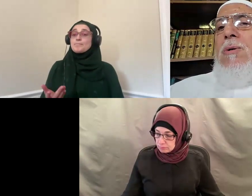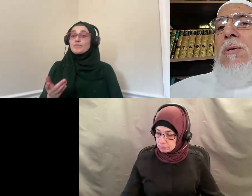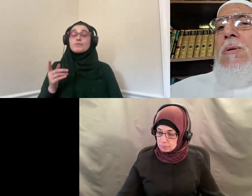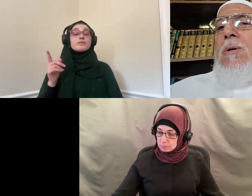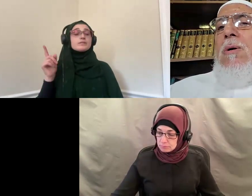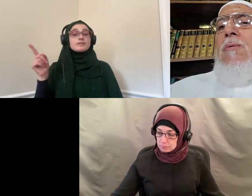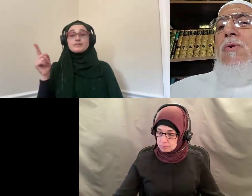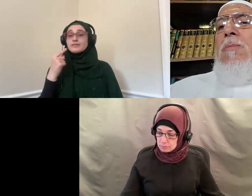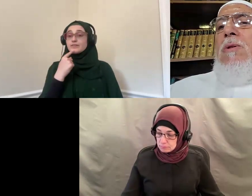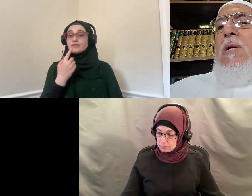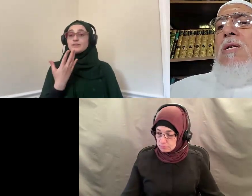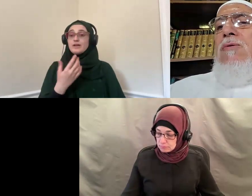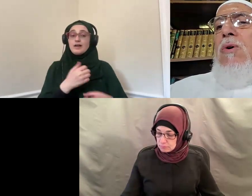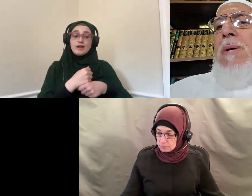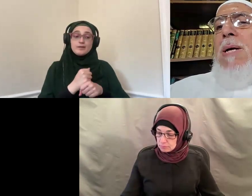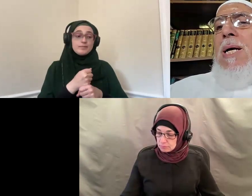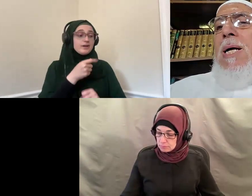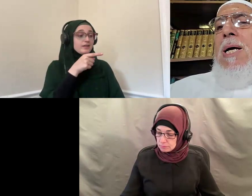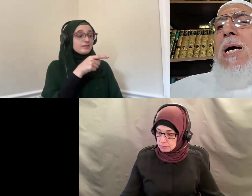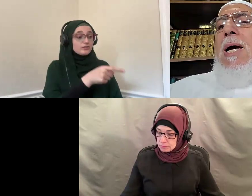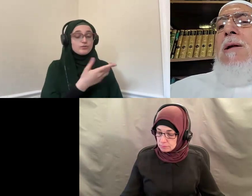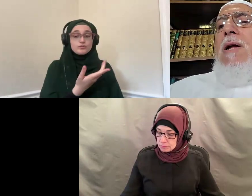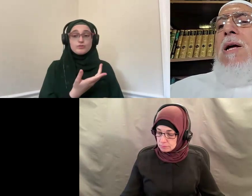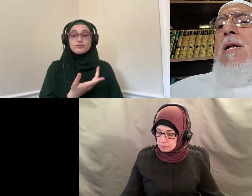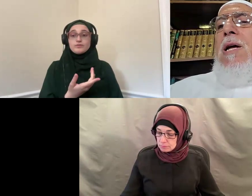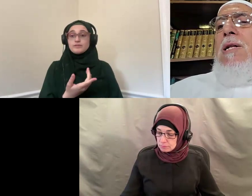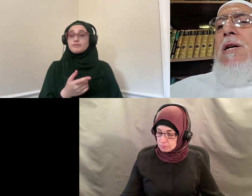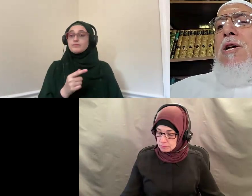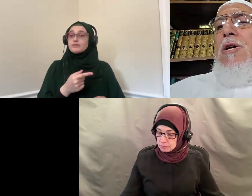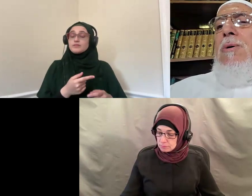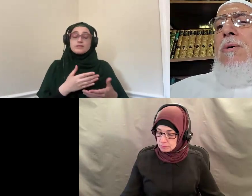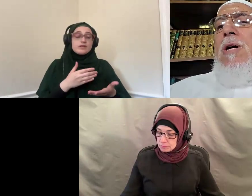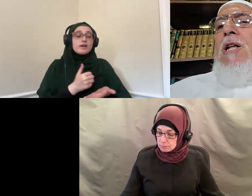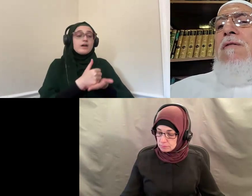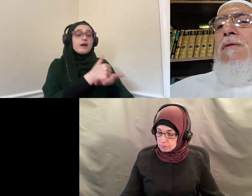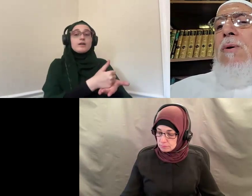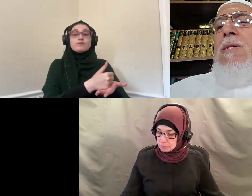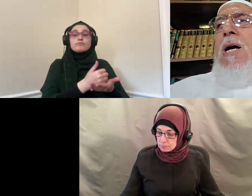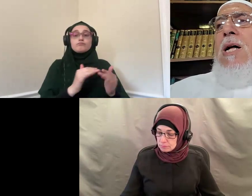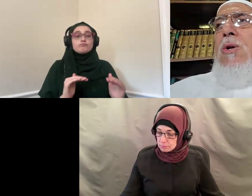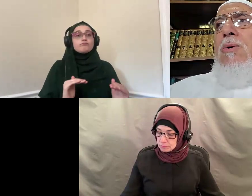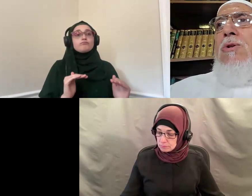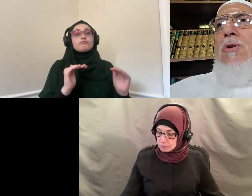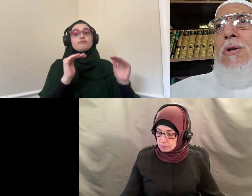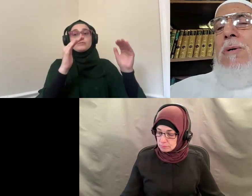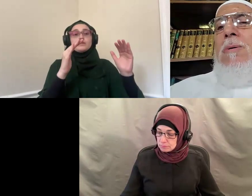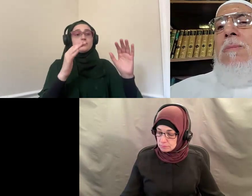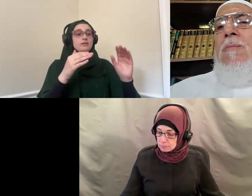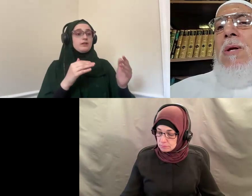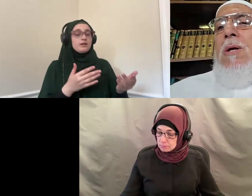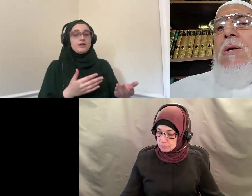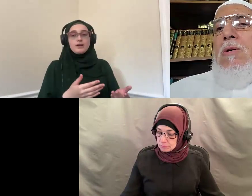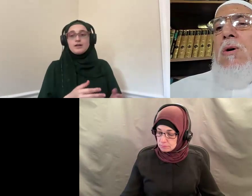created you from transforming and recreating you in forms unknown to